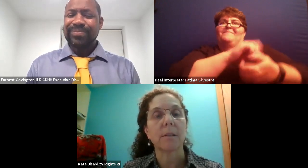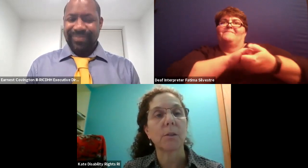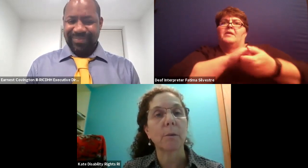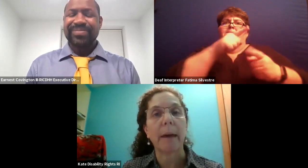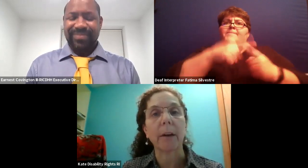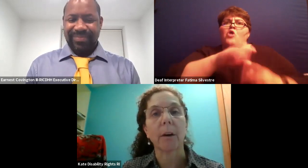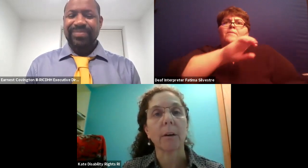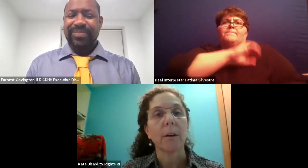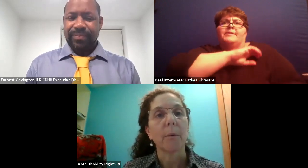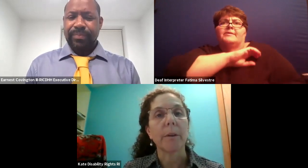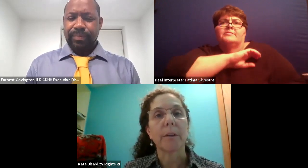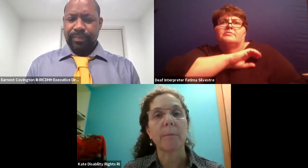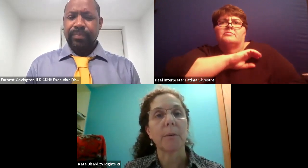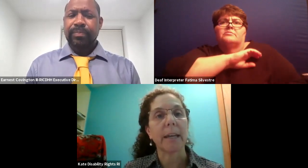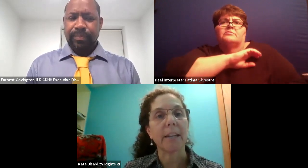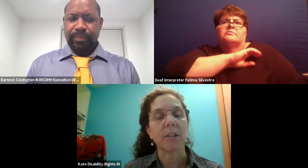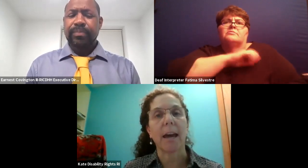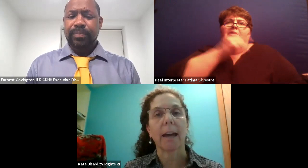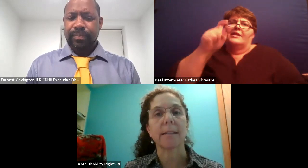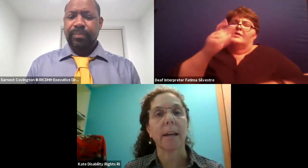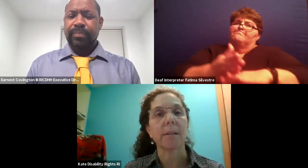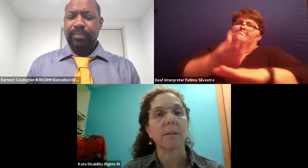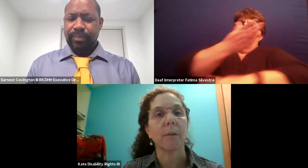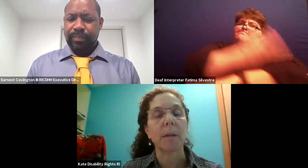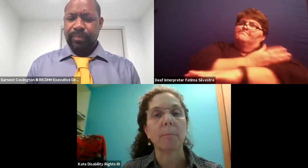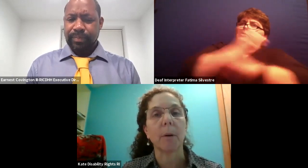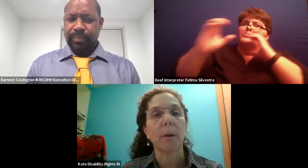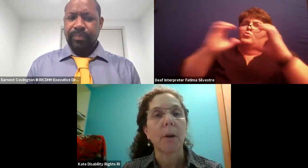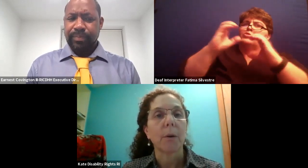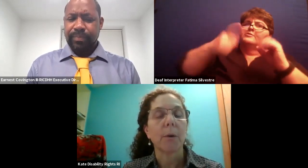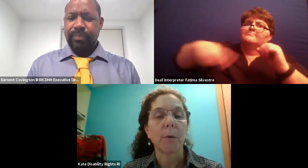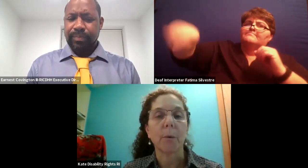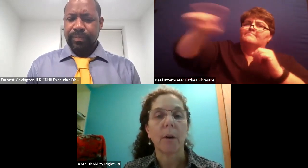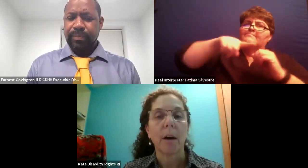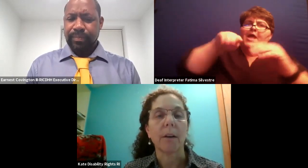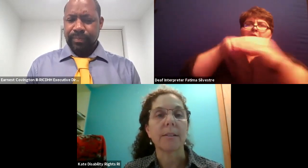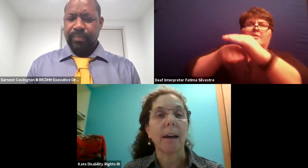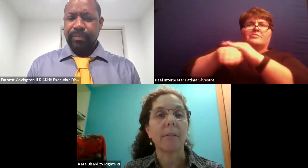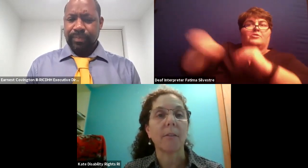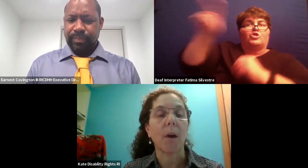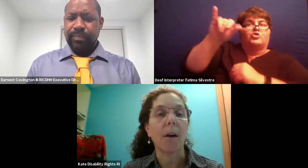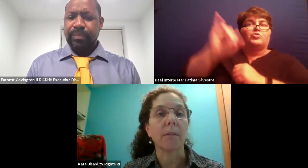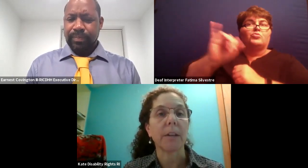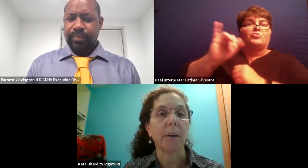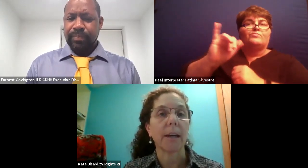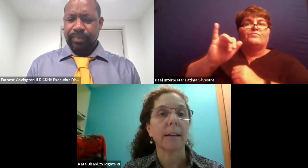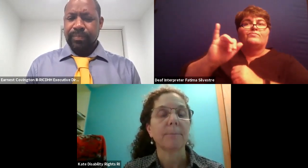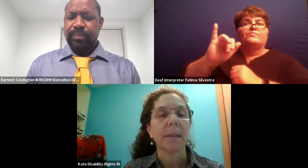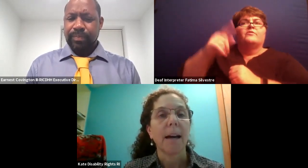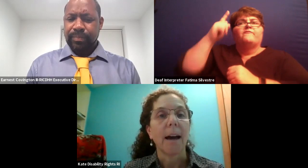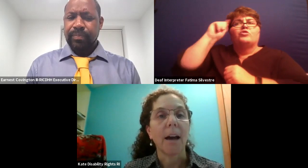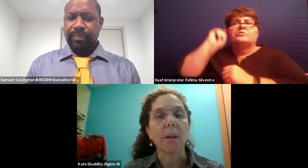departments to do better with communication access for people who are deaf or hard of